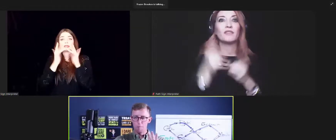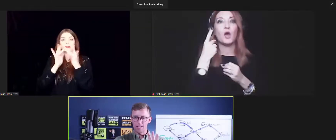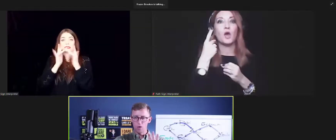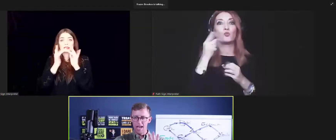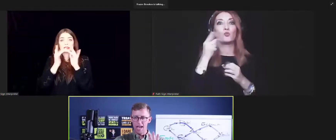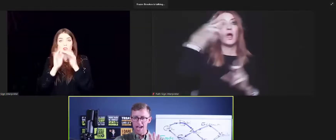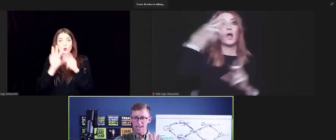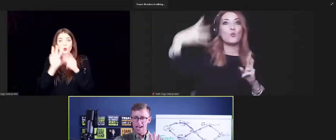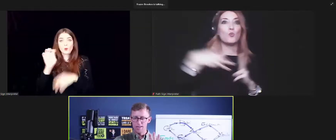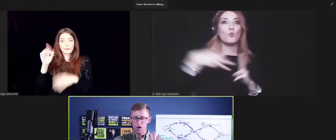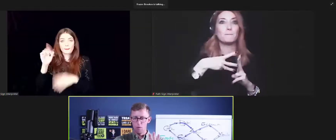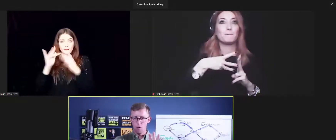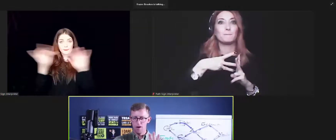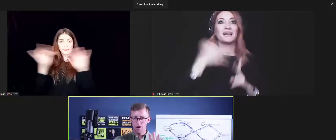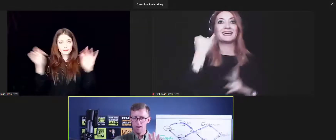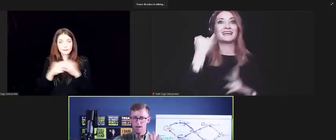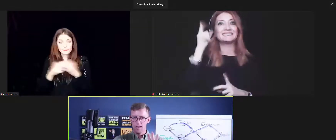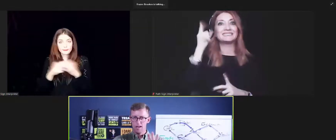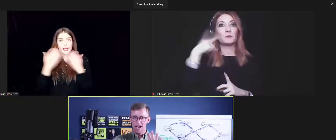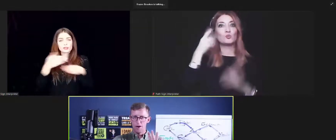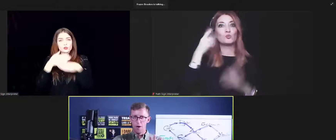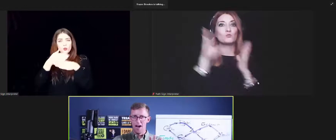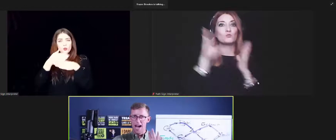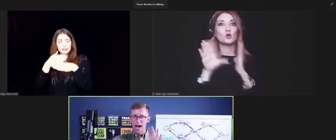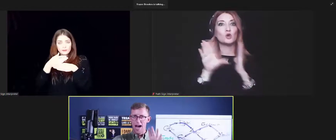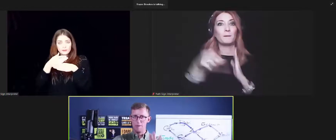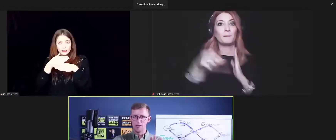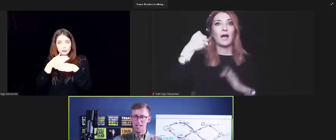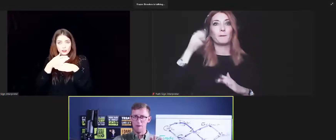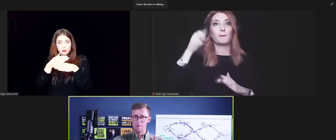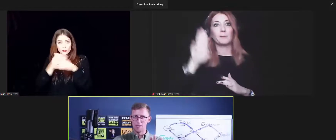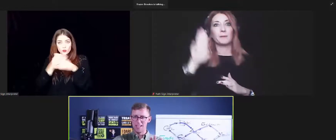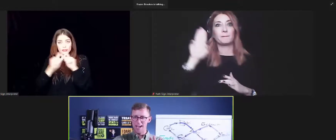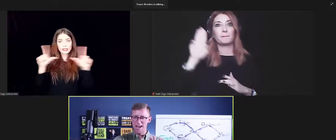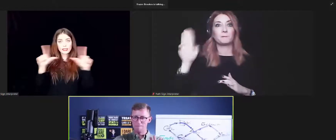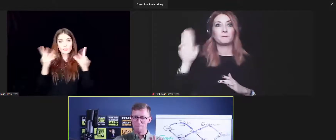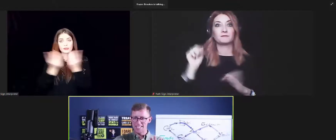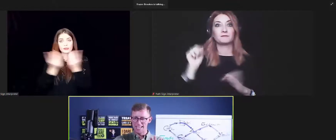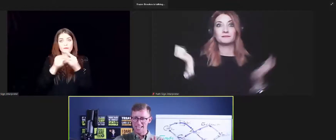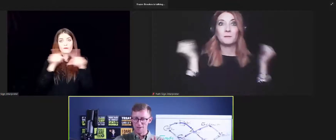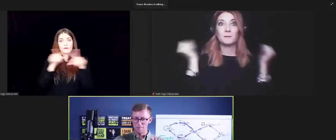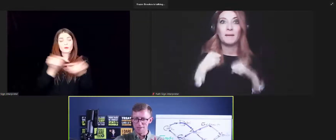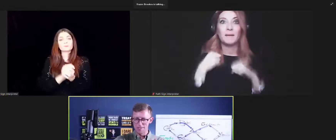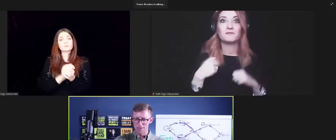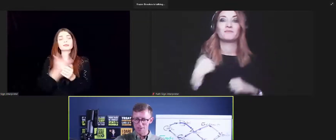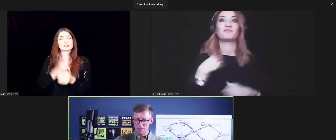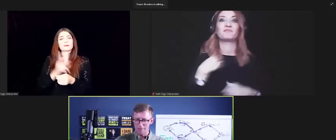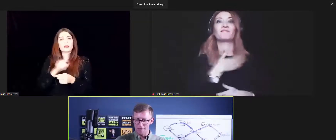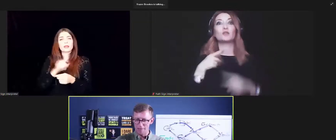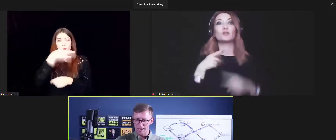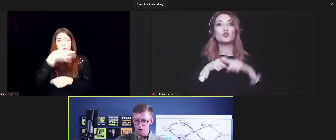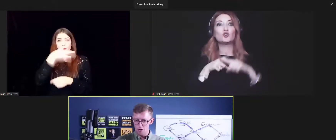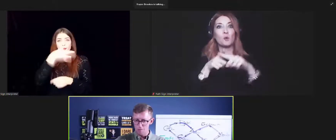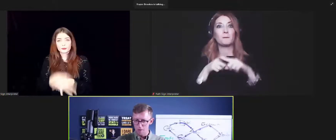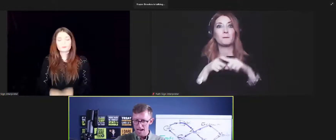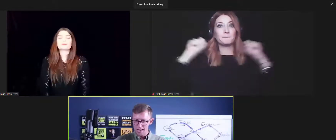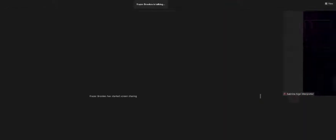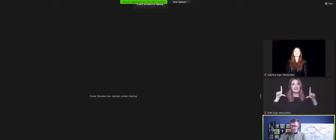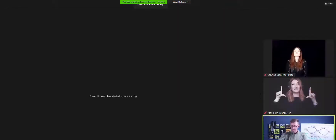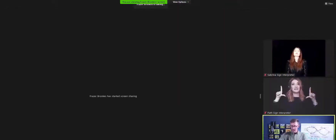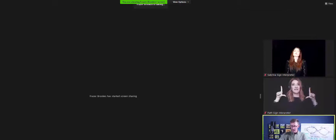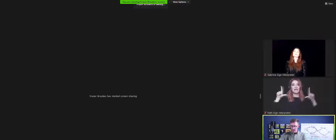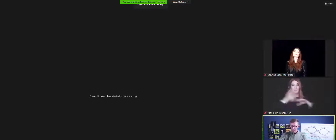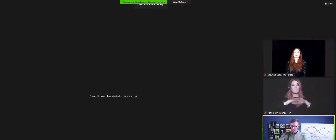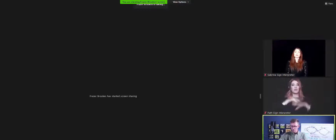that's okay. I hope it doesn't mess things up with the Zoom. I think it should be okay.